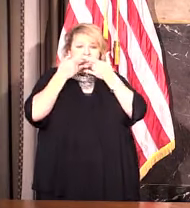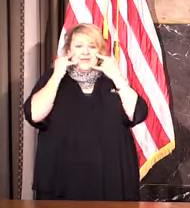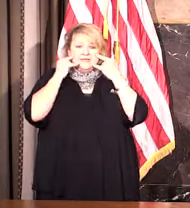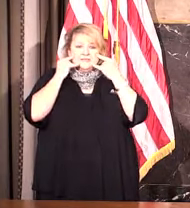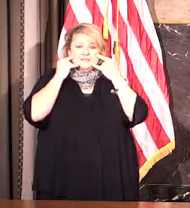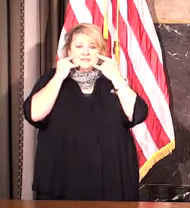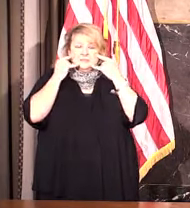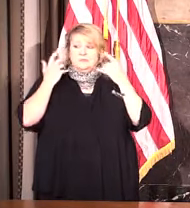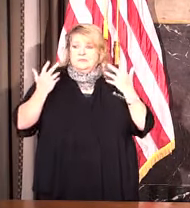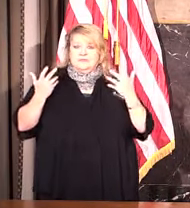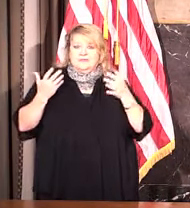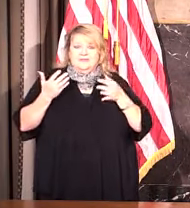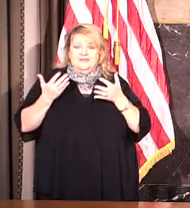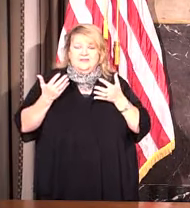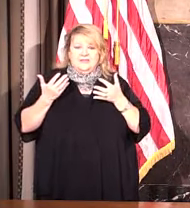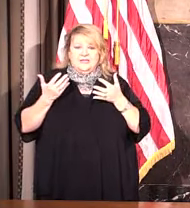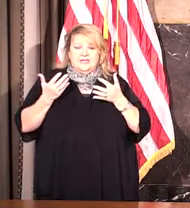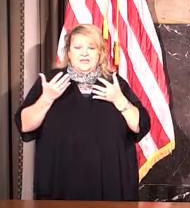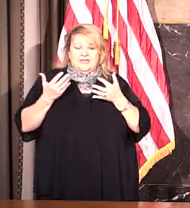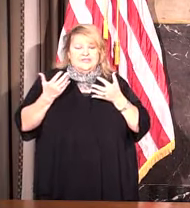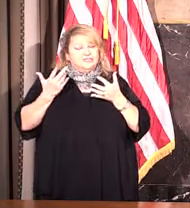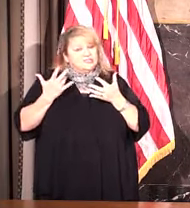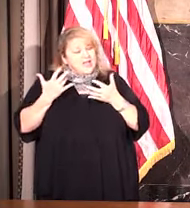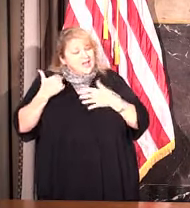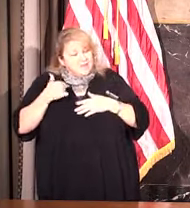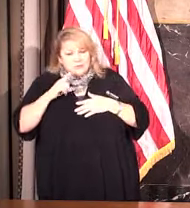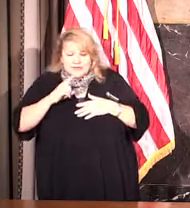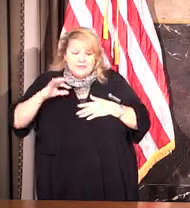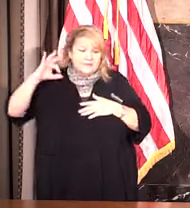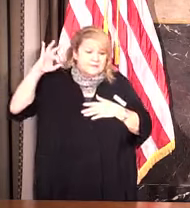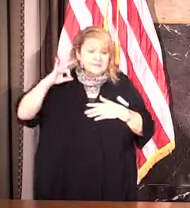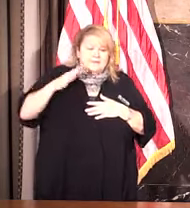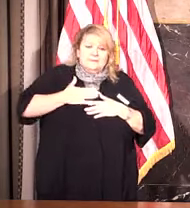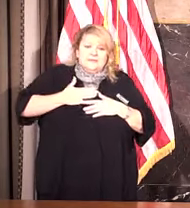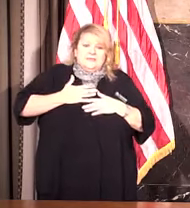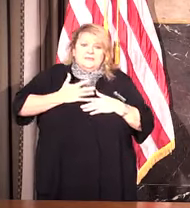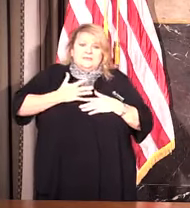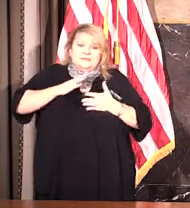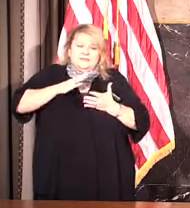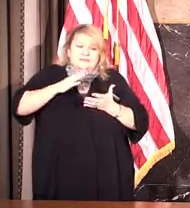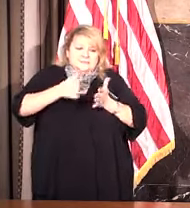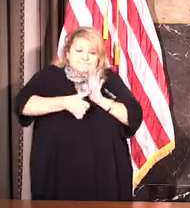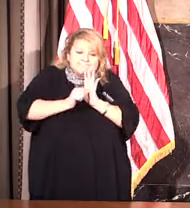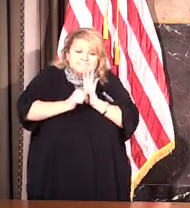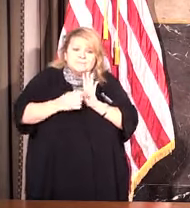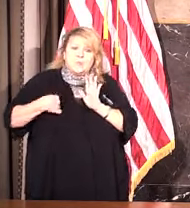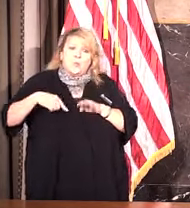So just some things that really trying to impress upon the people of Louisiana, we do have that role